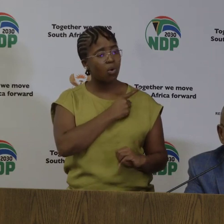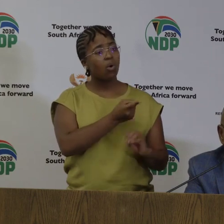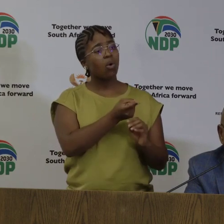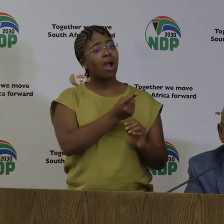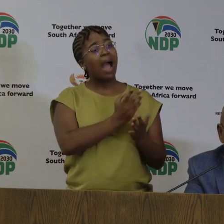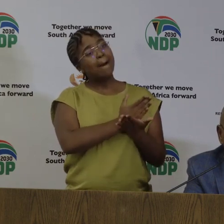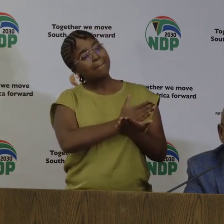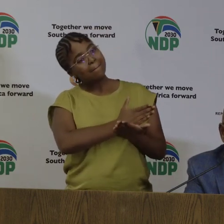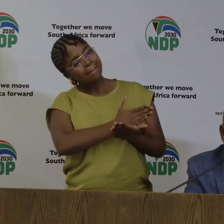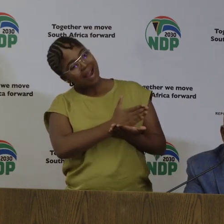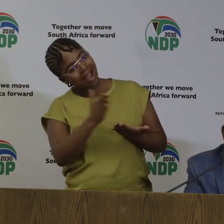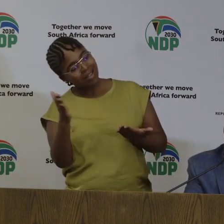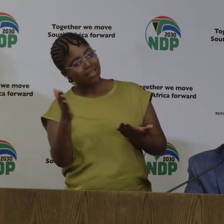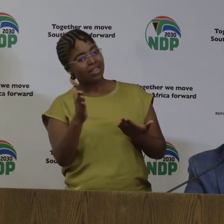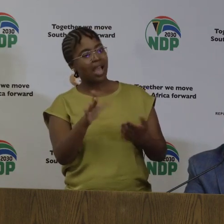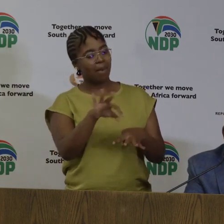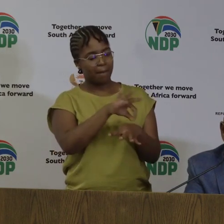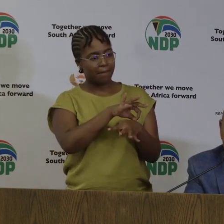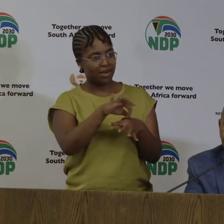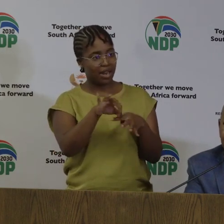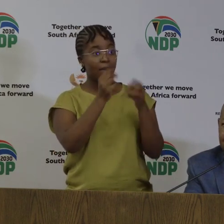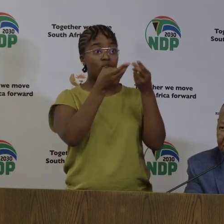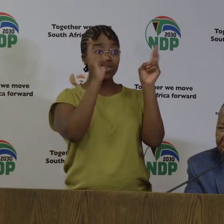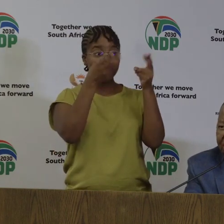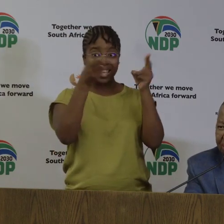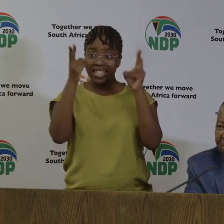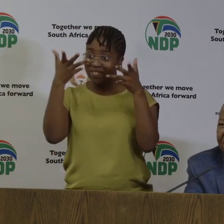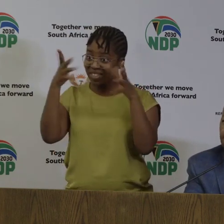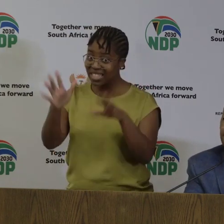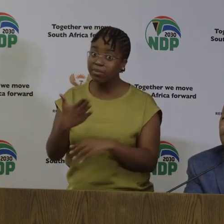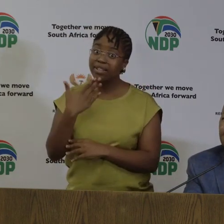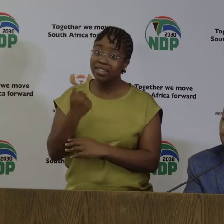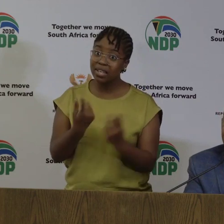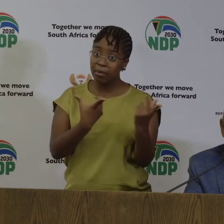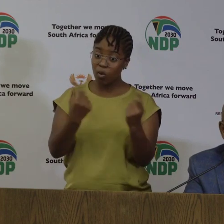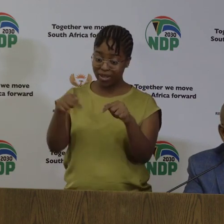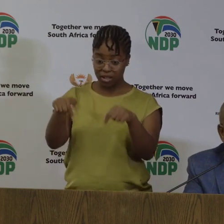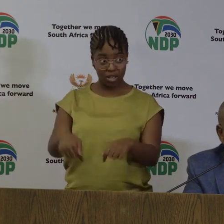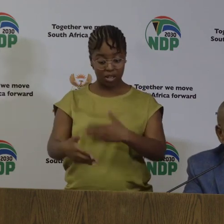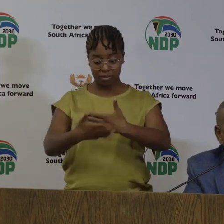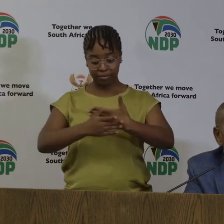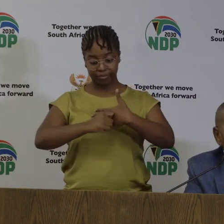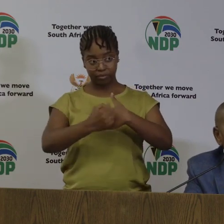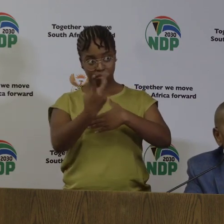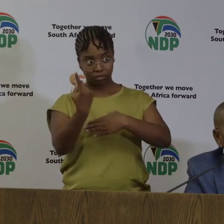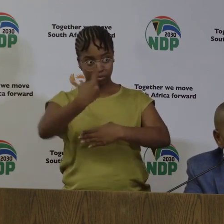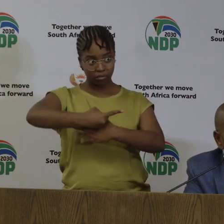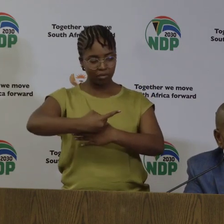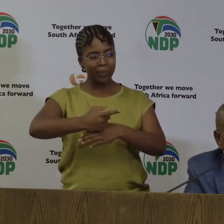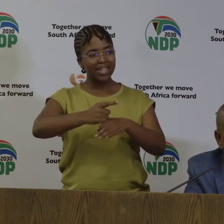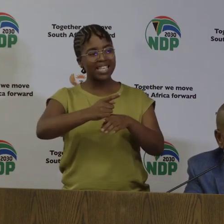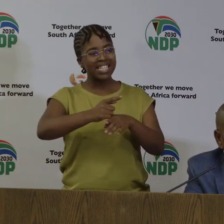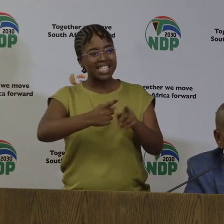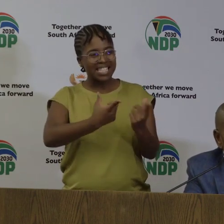plans we've asked the institutions to embark upon during this lockdown is how do we precisely make